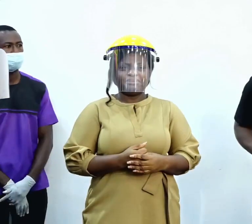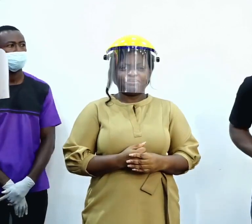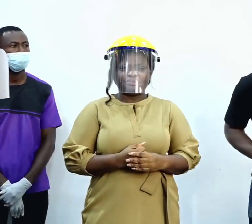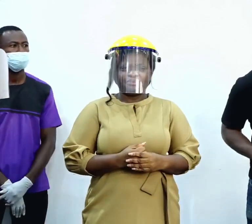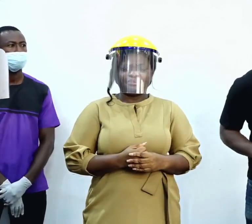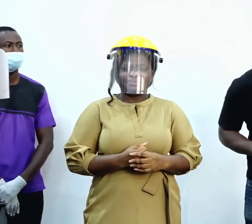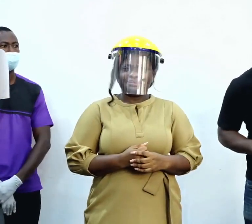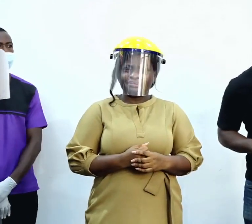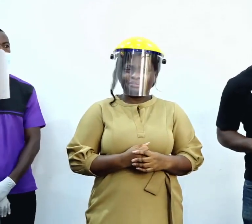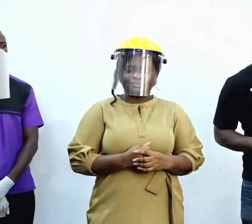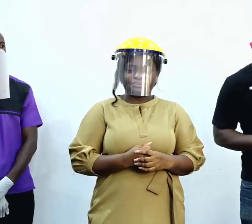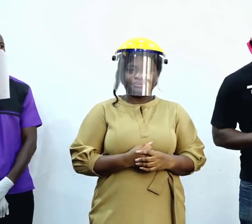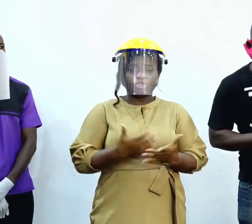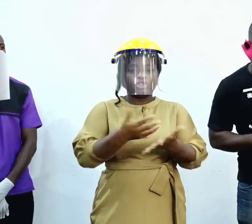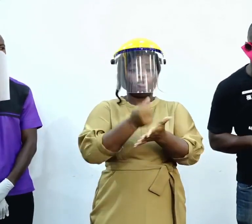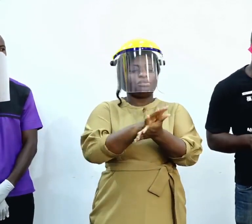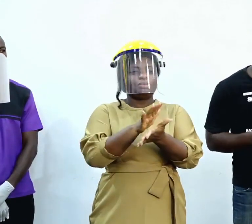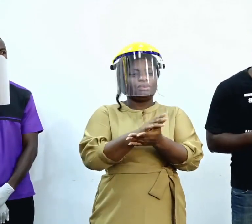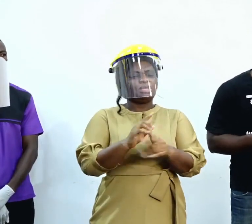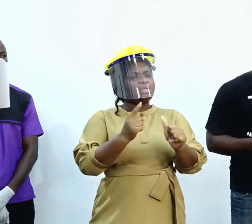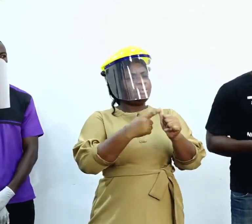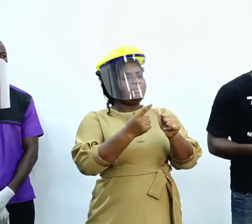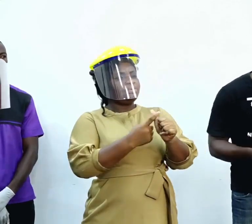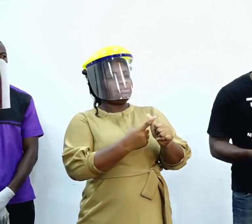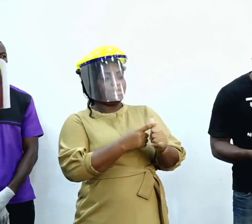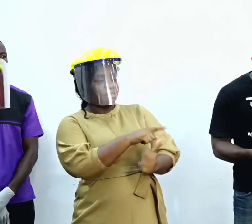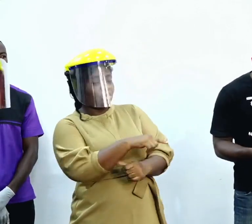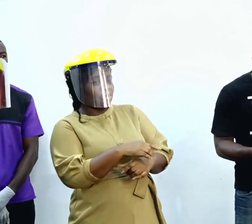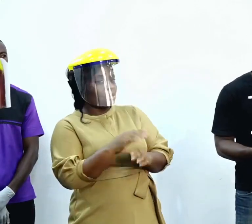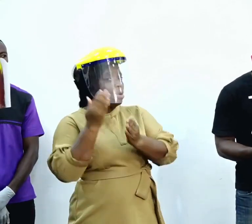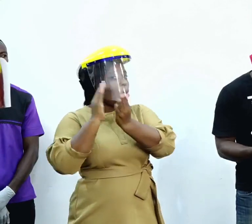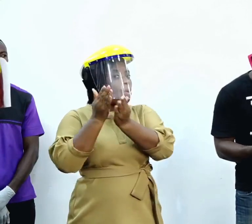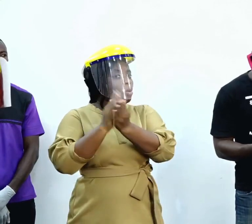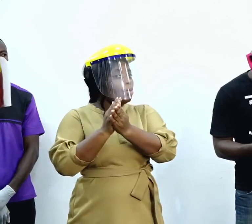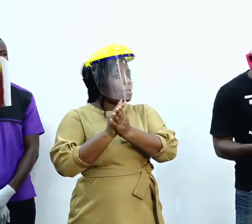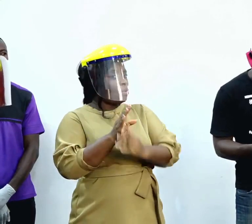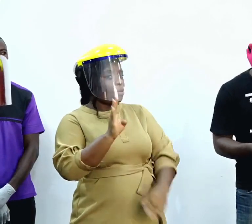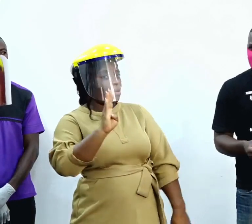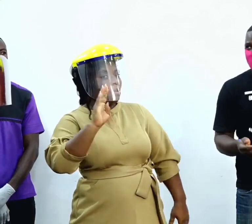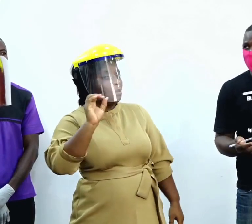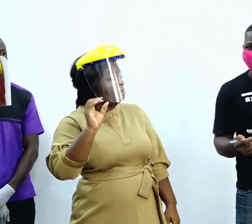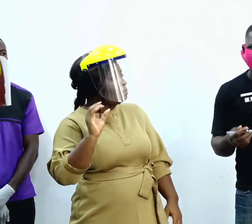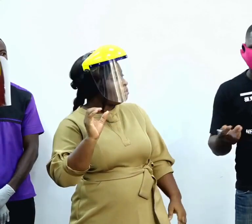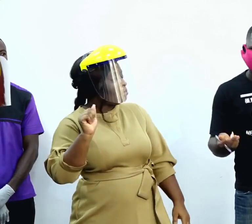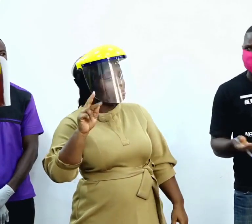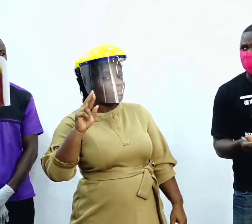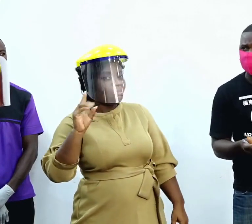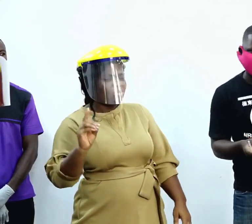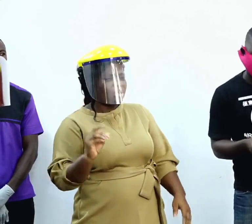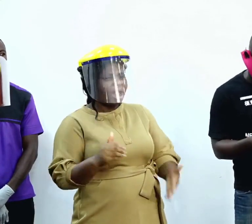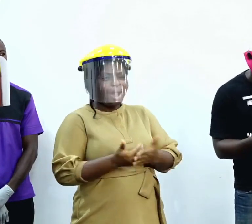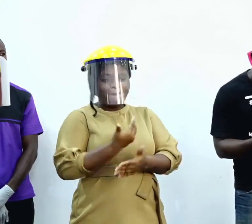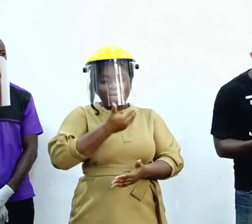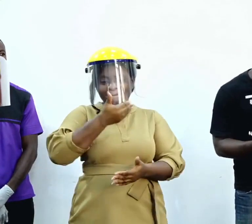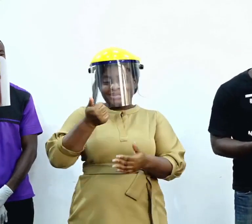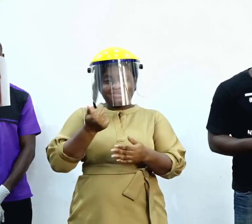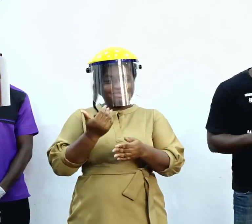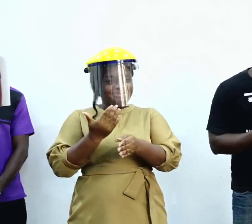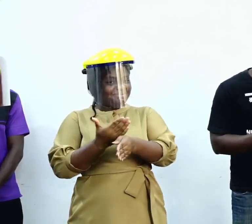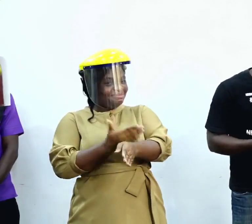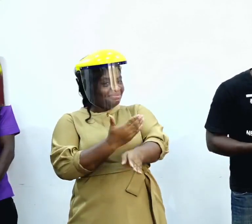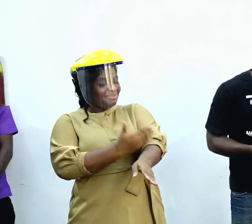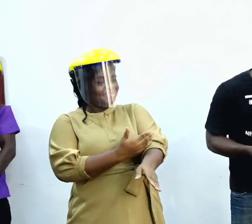I'm with the New Crusading Guide. My first question goes to the Cocoa Board. I want to find out, we're looking at how best to promote Ghana's cocoa.